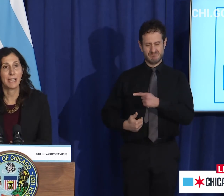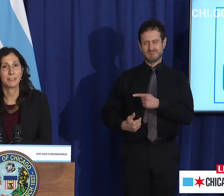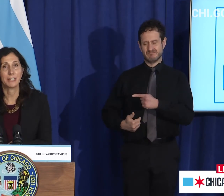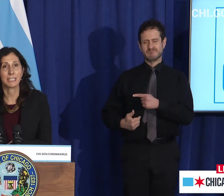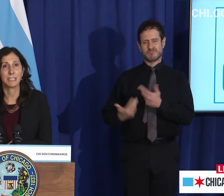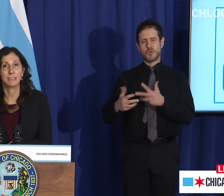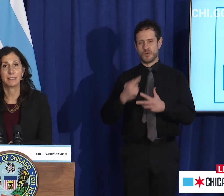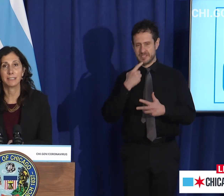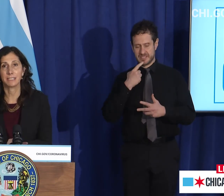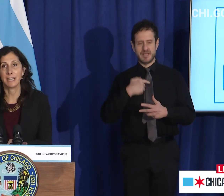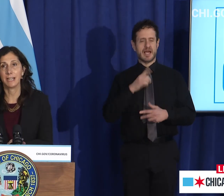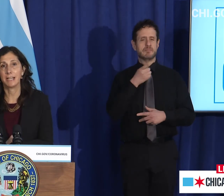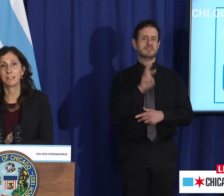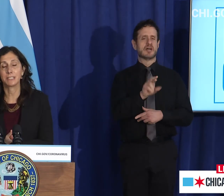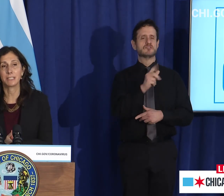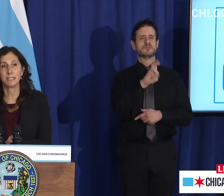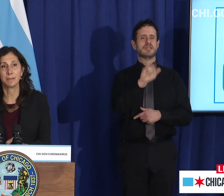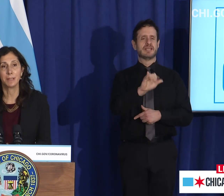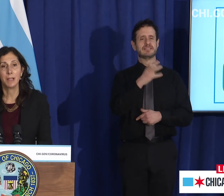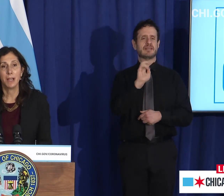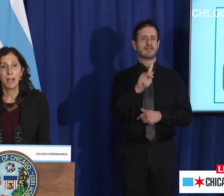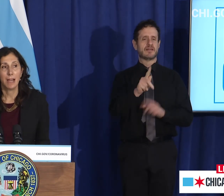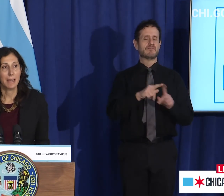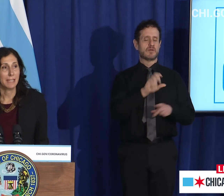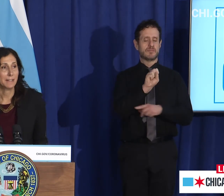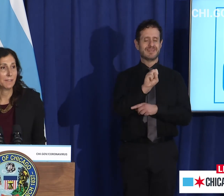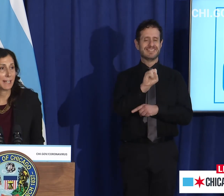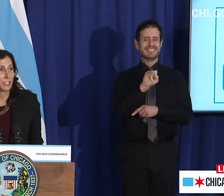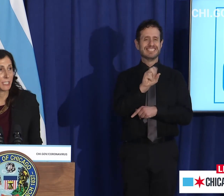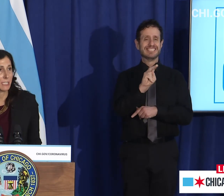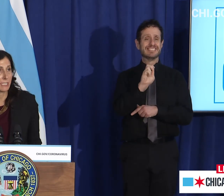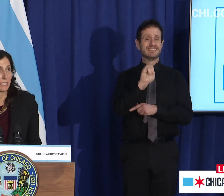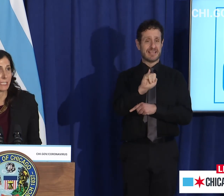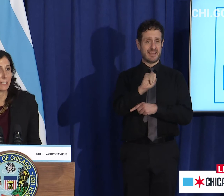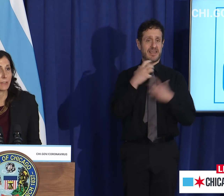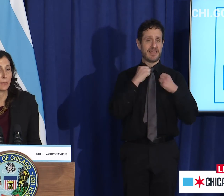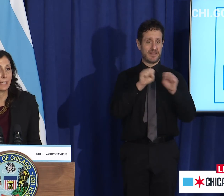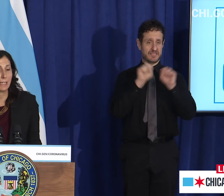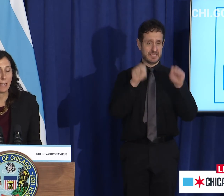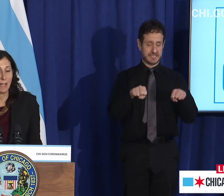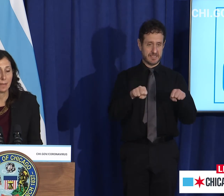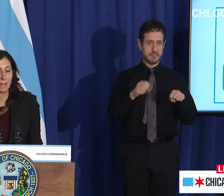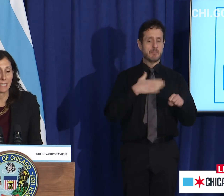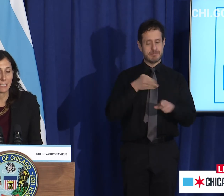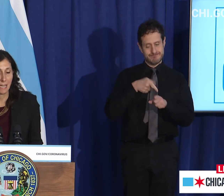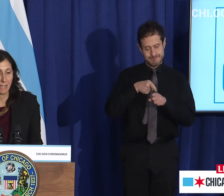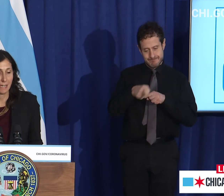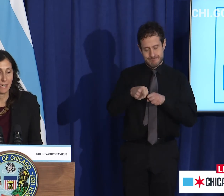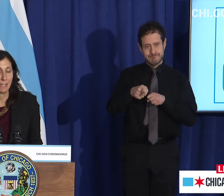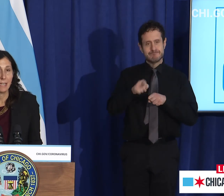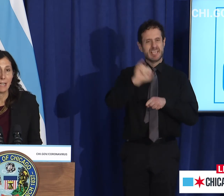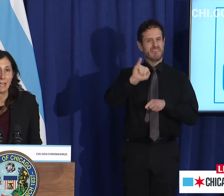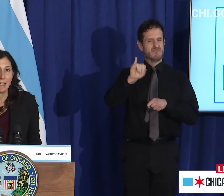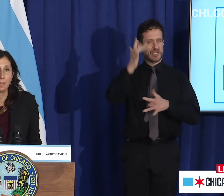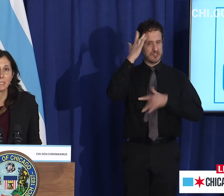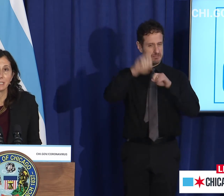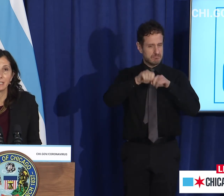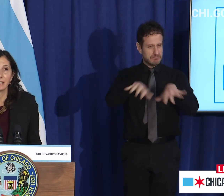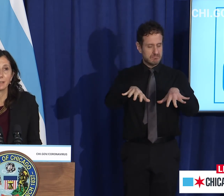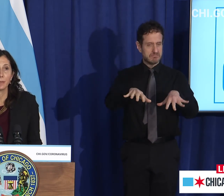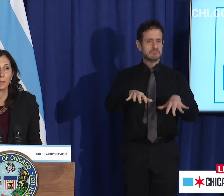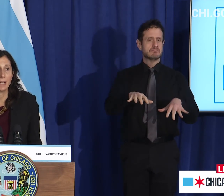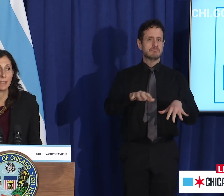mentioned, Dr. Nancy Glick at the Sinai Health System in infectious diseases. We at Sinai have